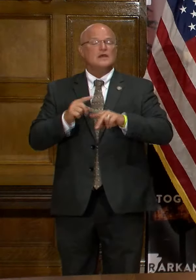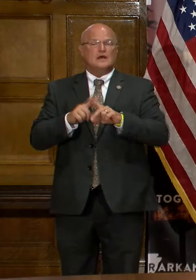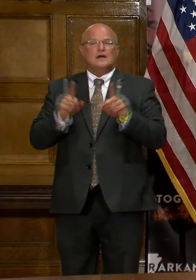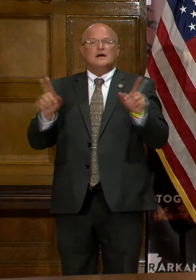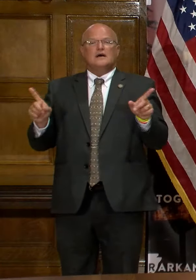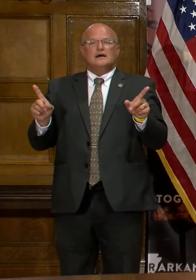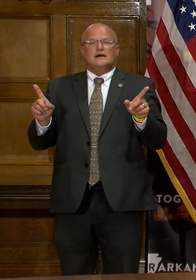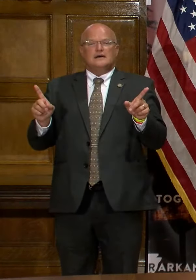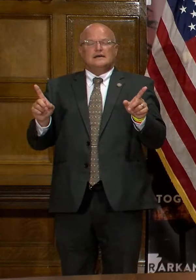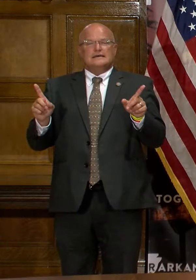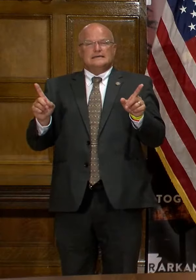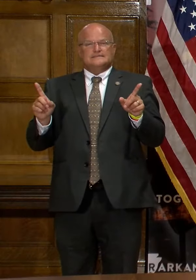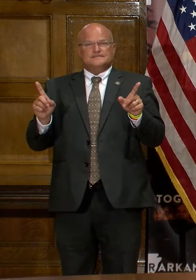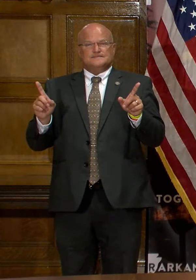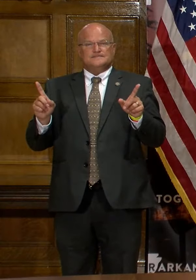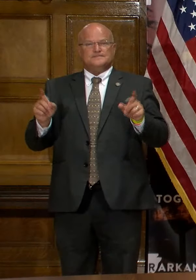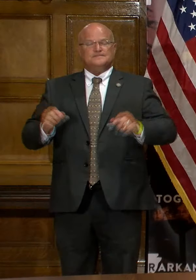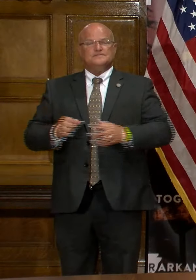but